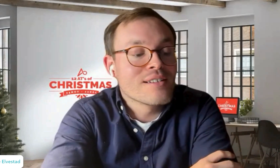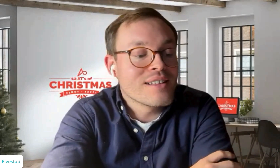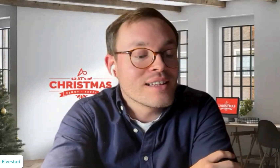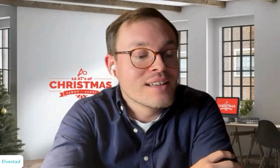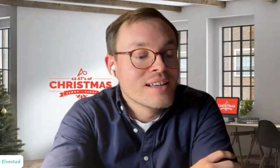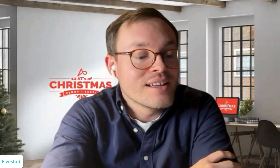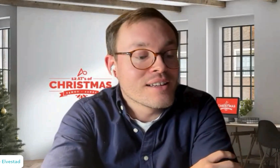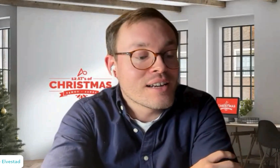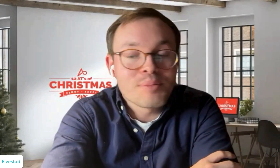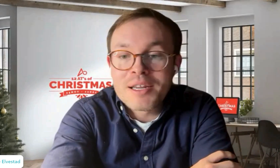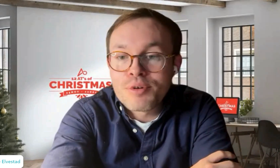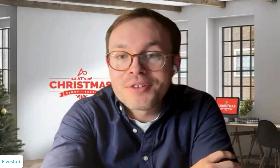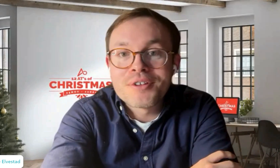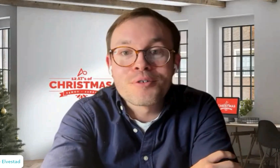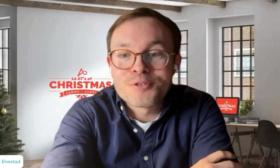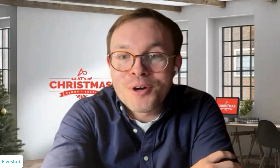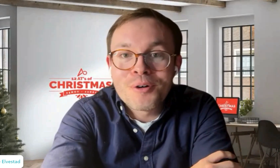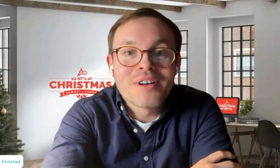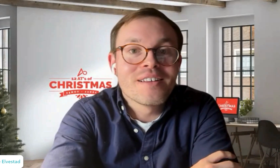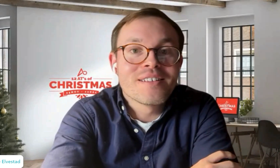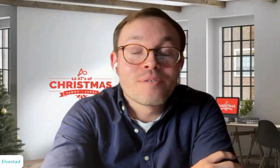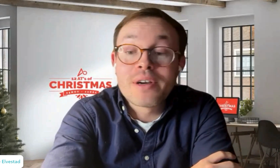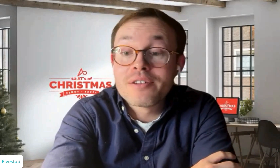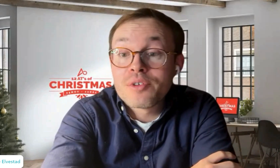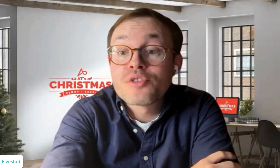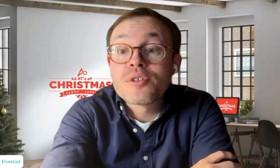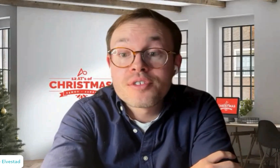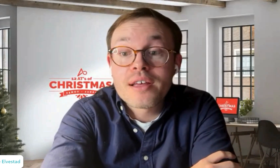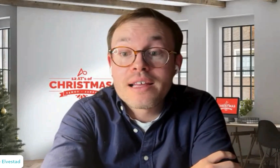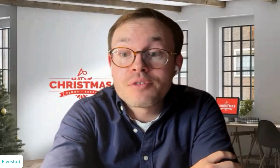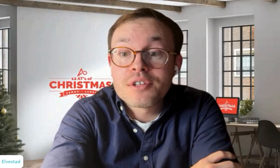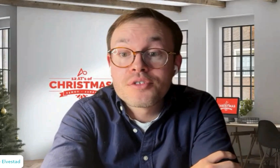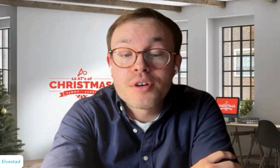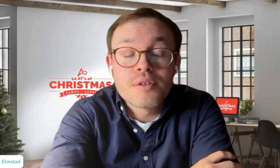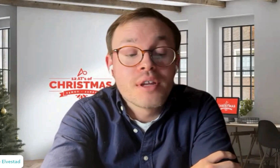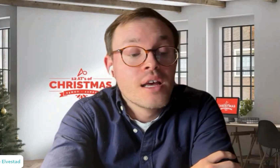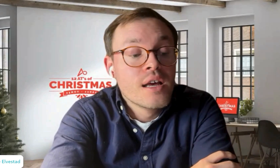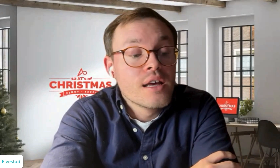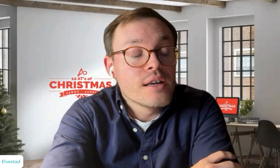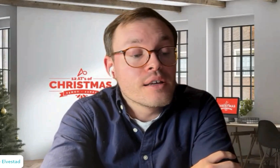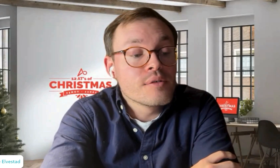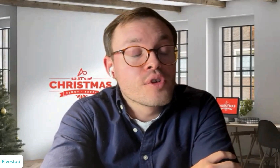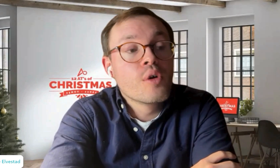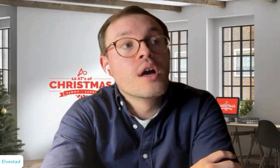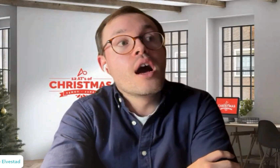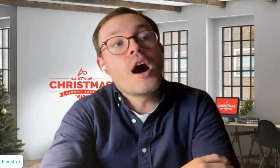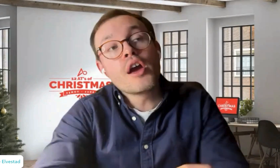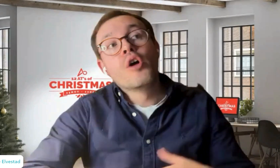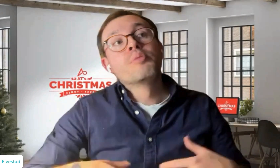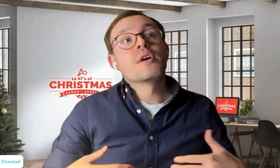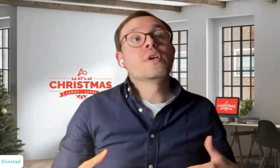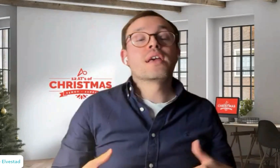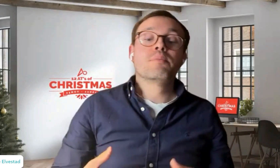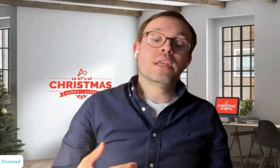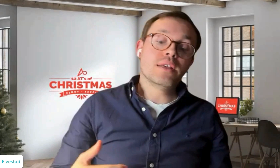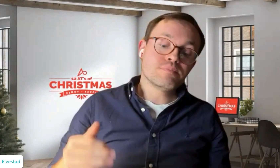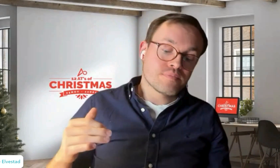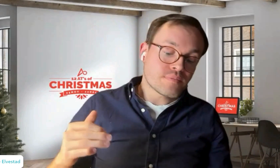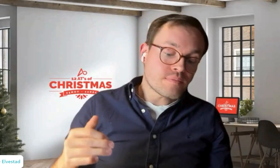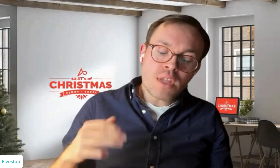particularly charismatic person or show where sign language is shown. So I hope that we can be. I do